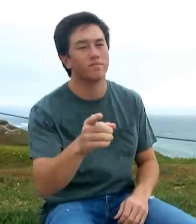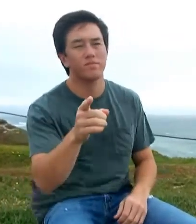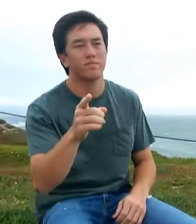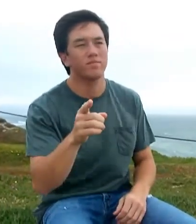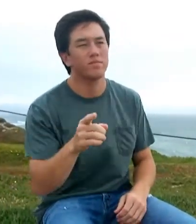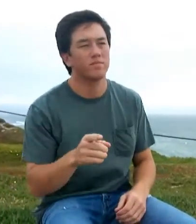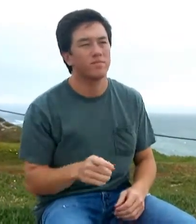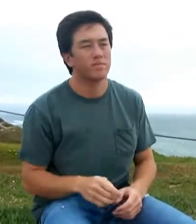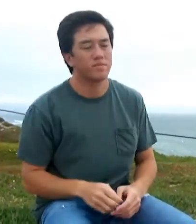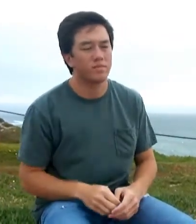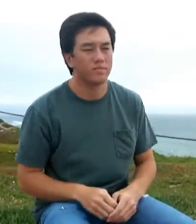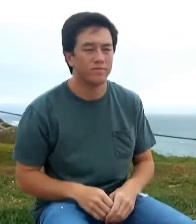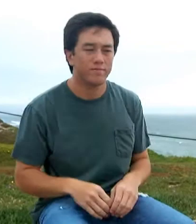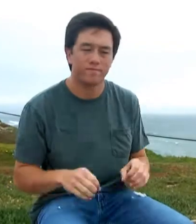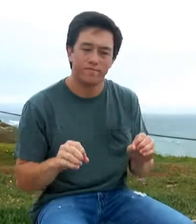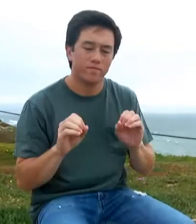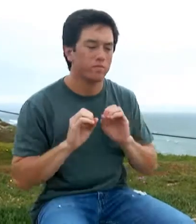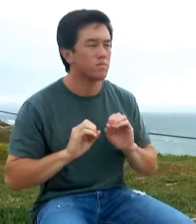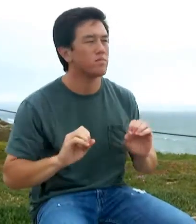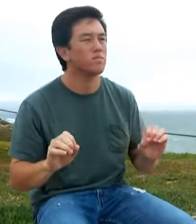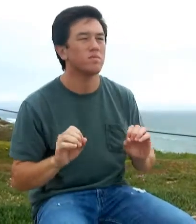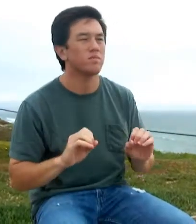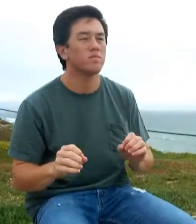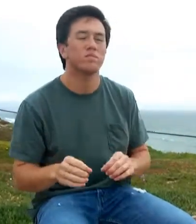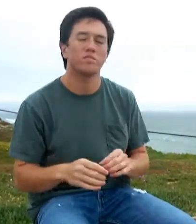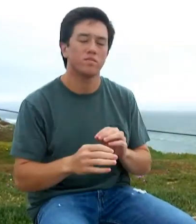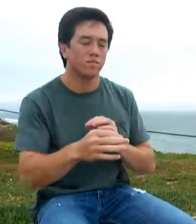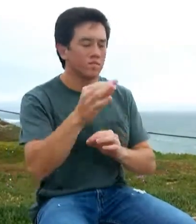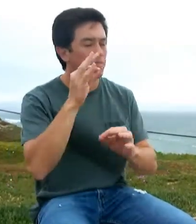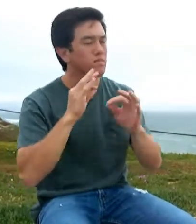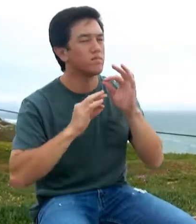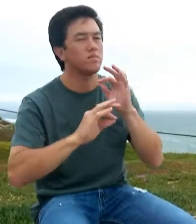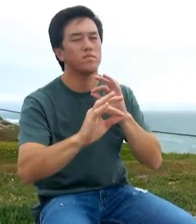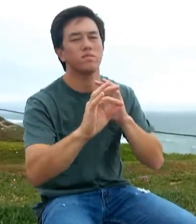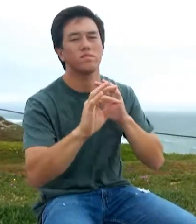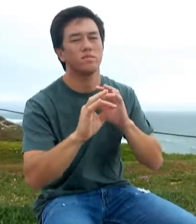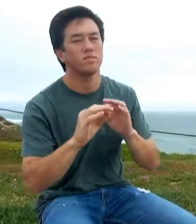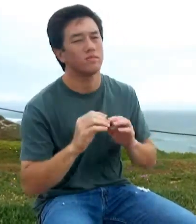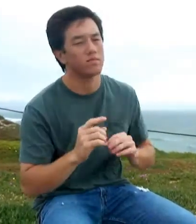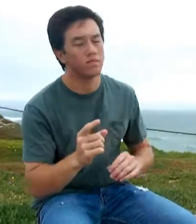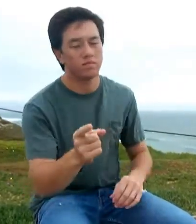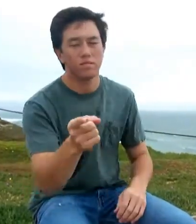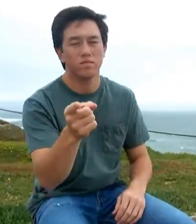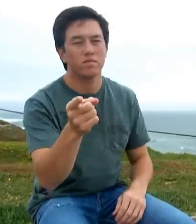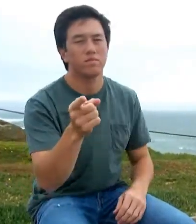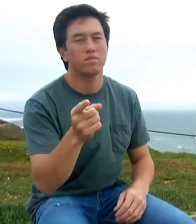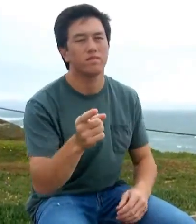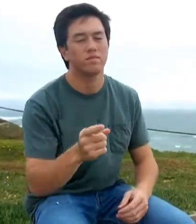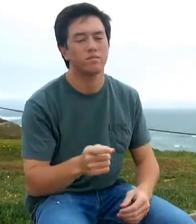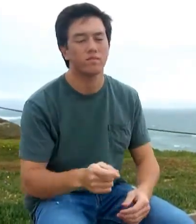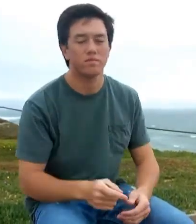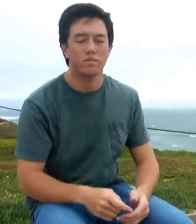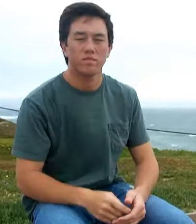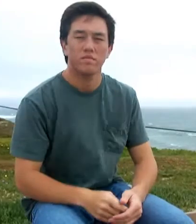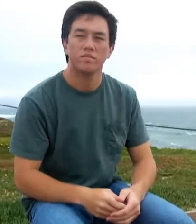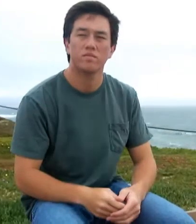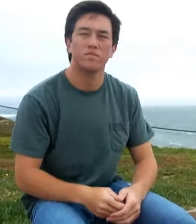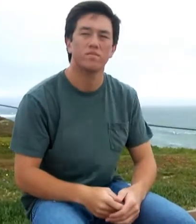comes close to you could ever take your place.